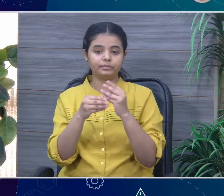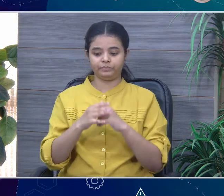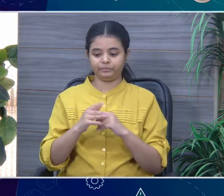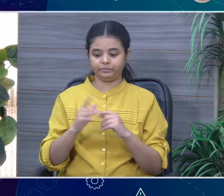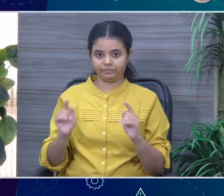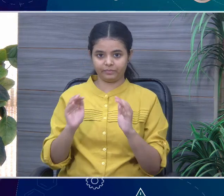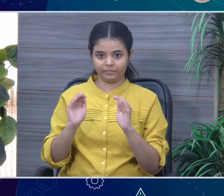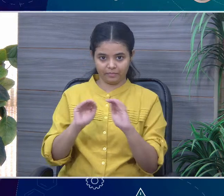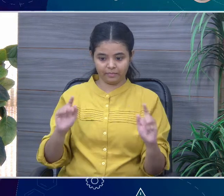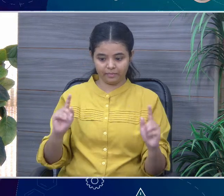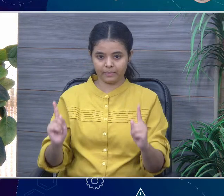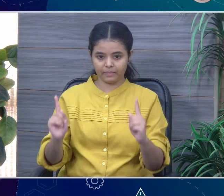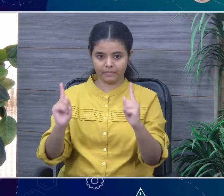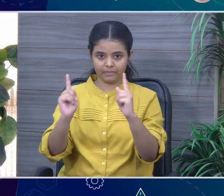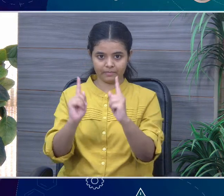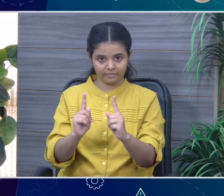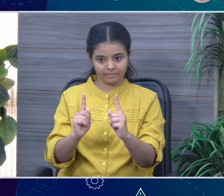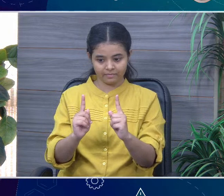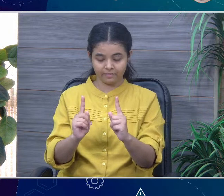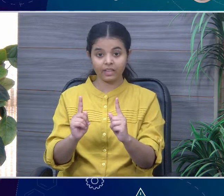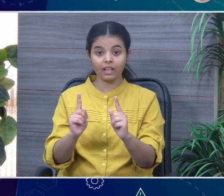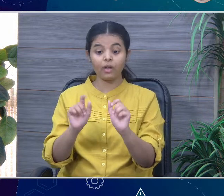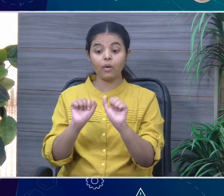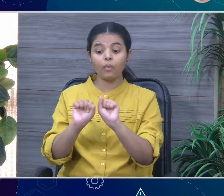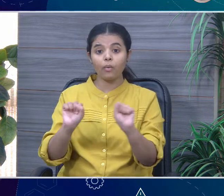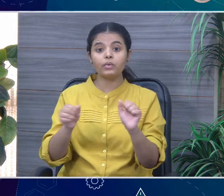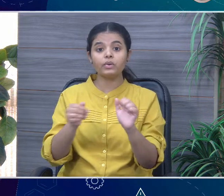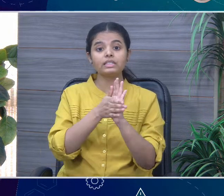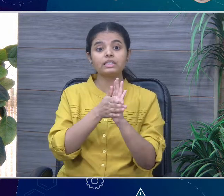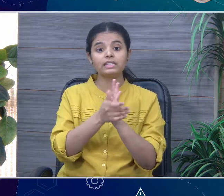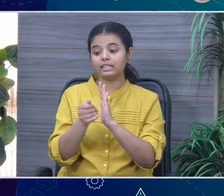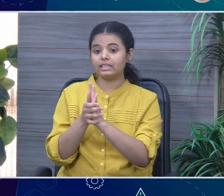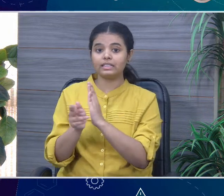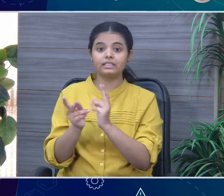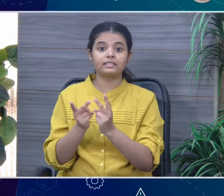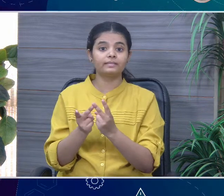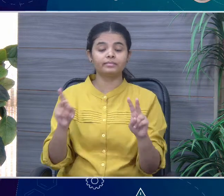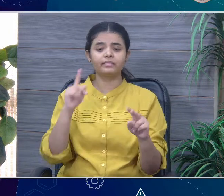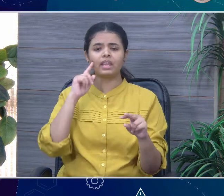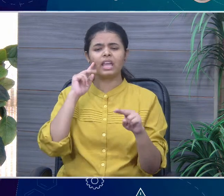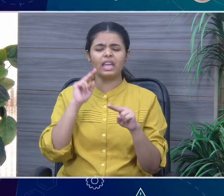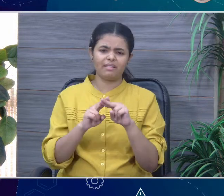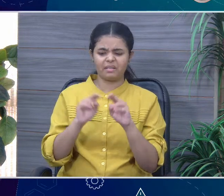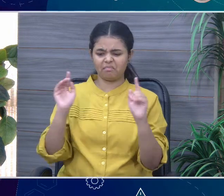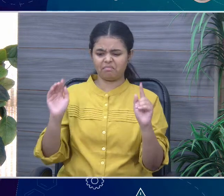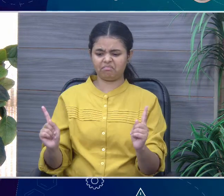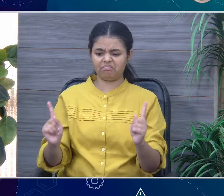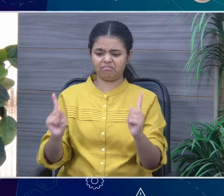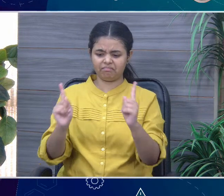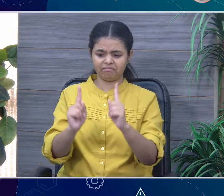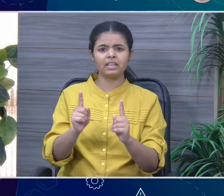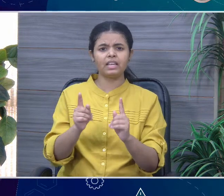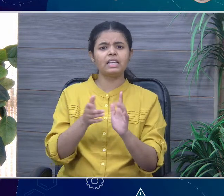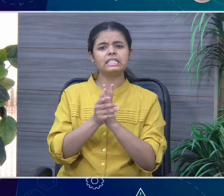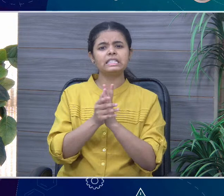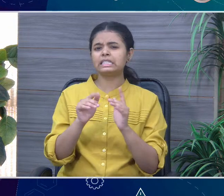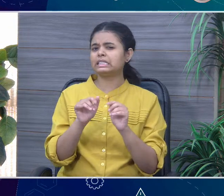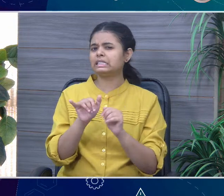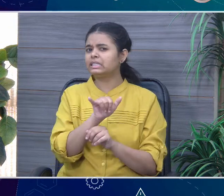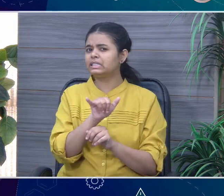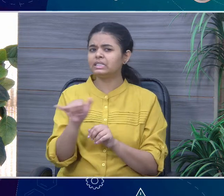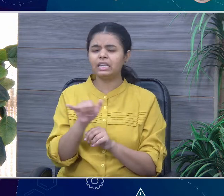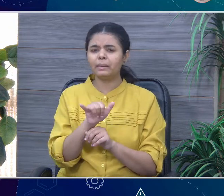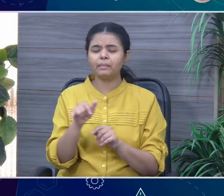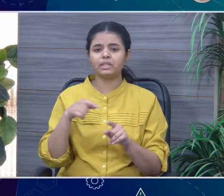they should have different potentialities, because if they will have same potentiality, they'll tend to come